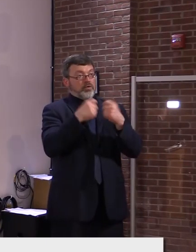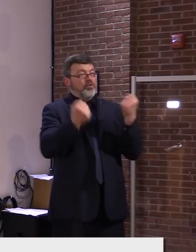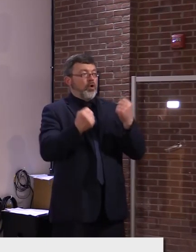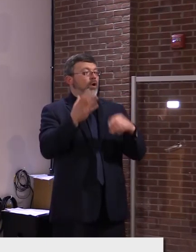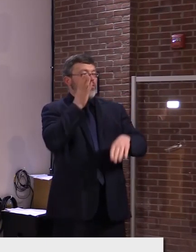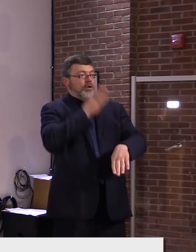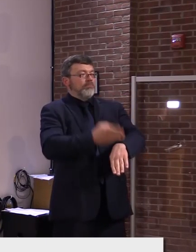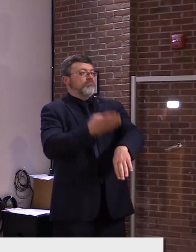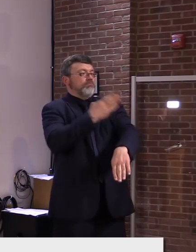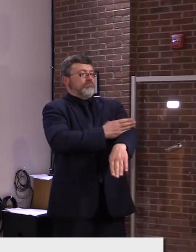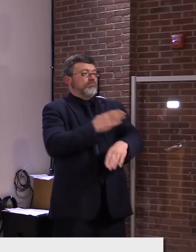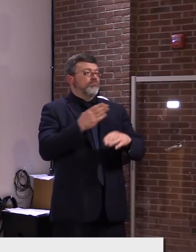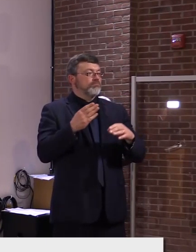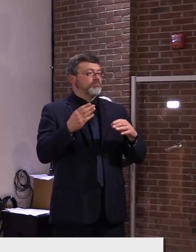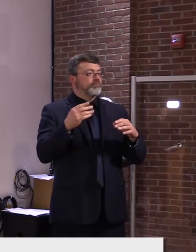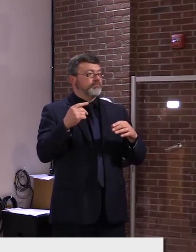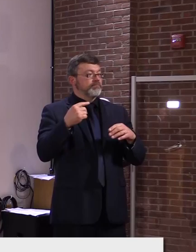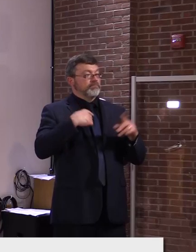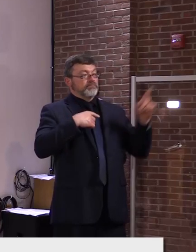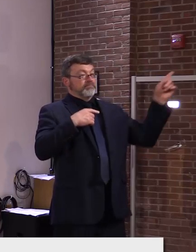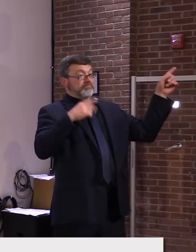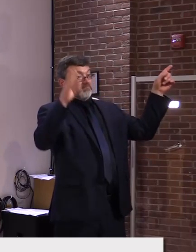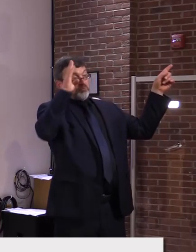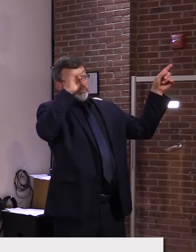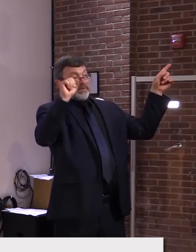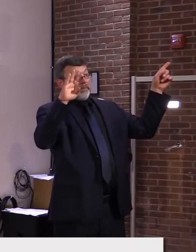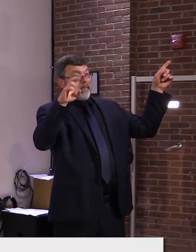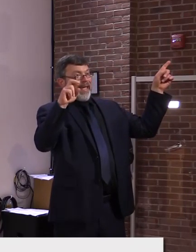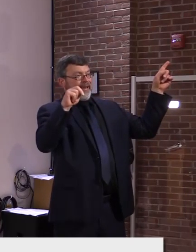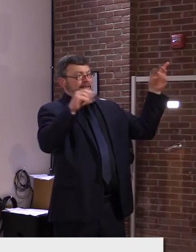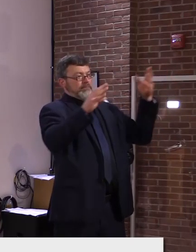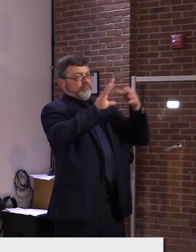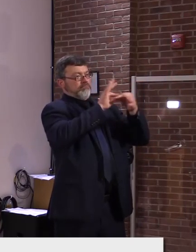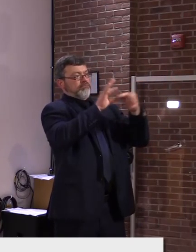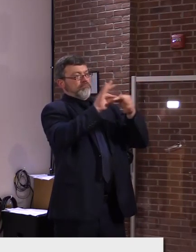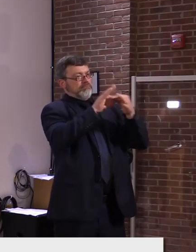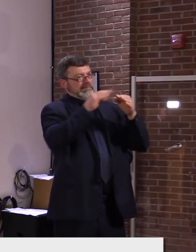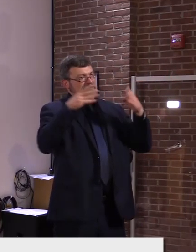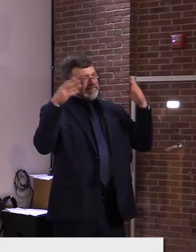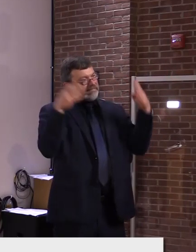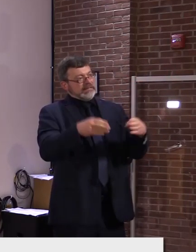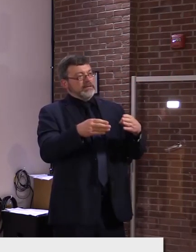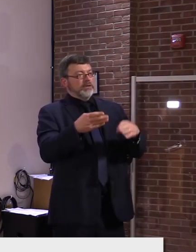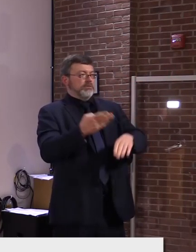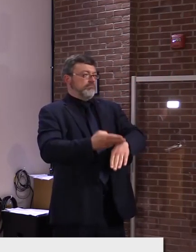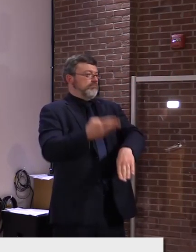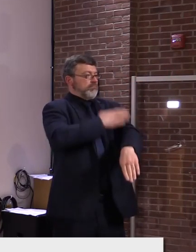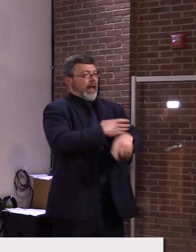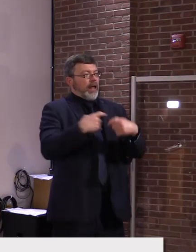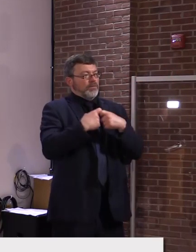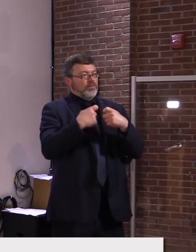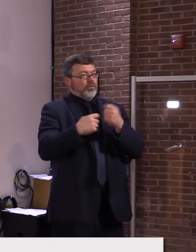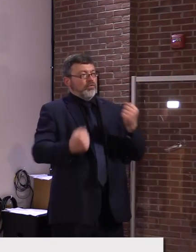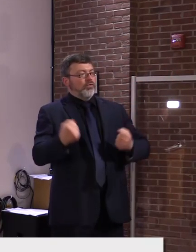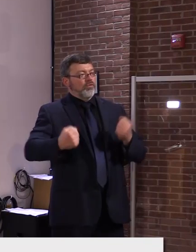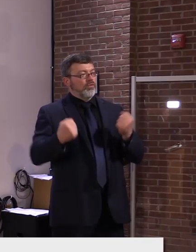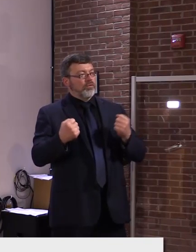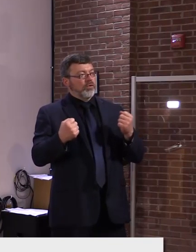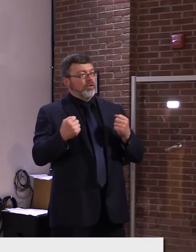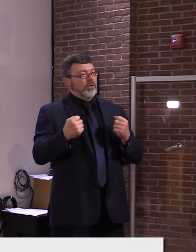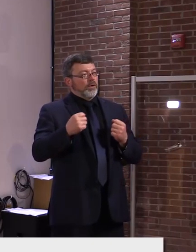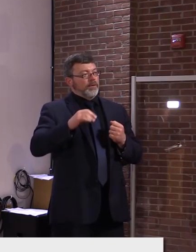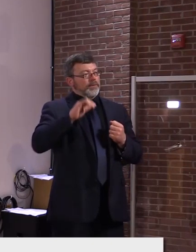my either budget addresses or State of the State, and now it's being unveiled, and President Biden drove one. It